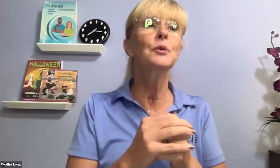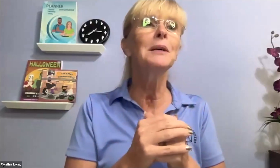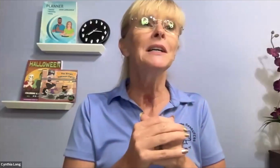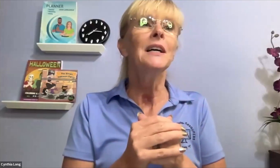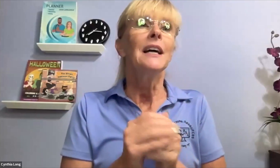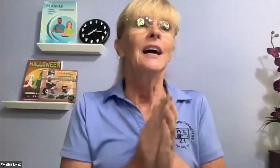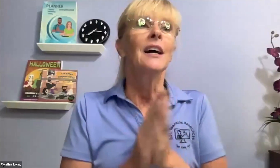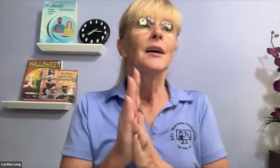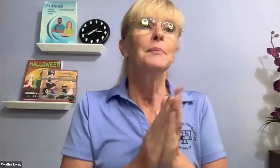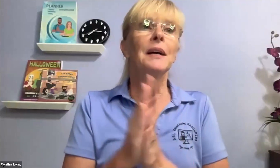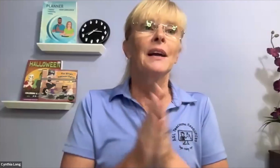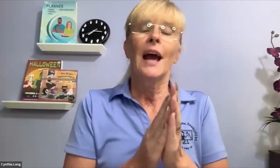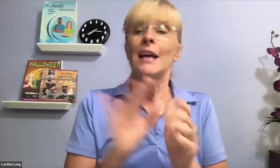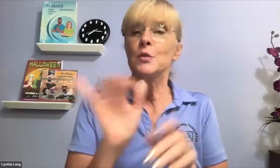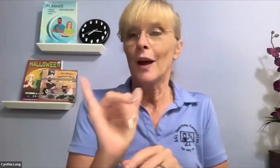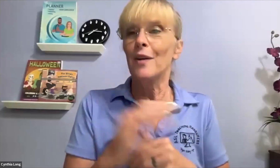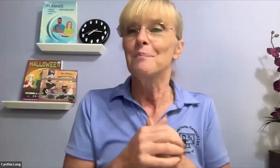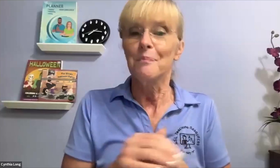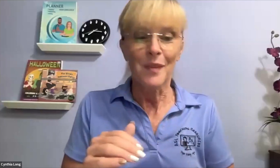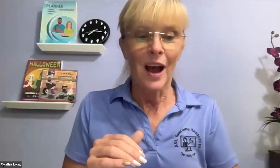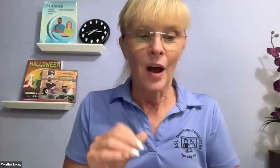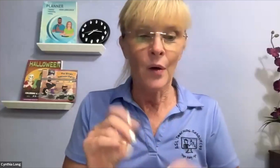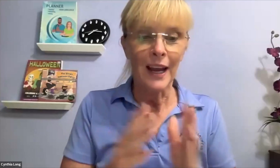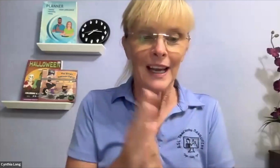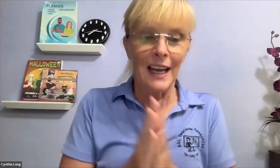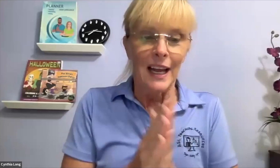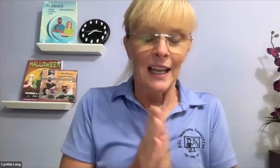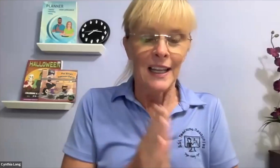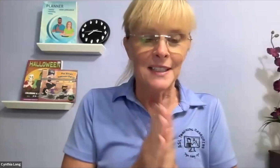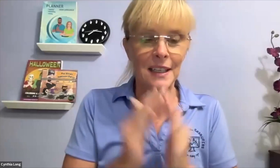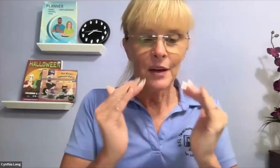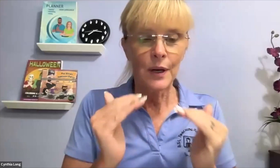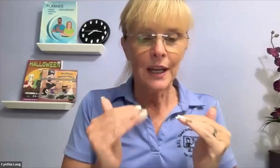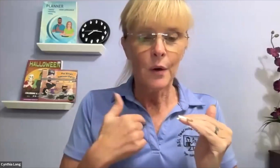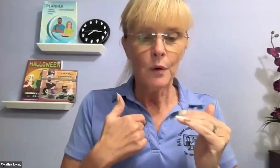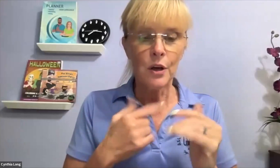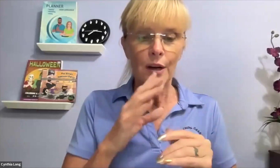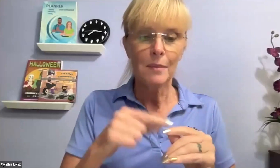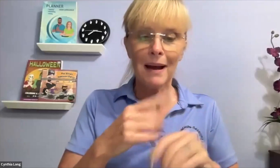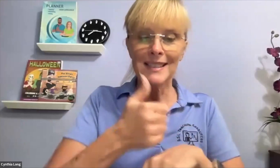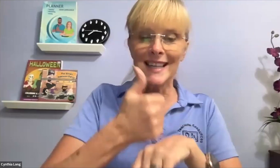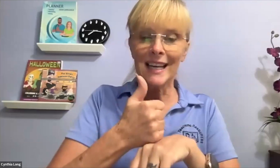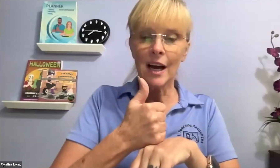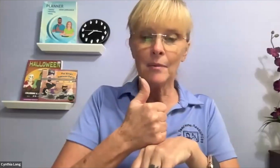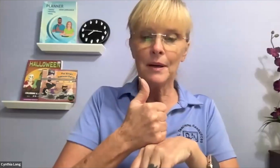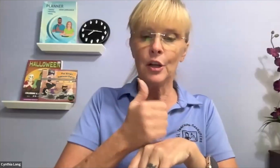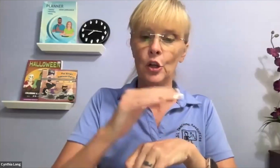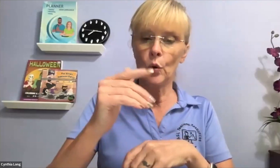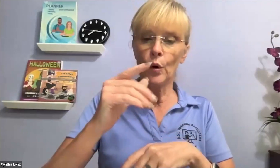classroom as well. Okay. Let's get going here. We're talking about setting up